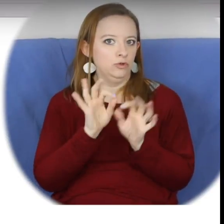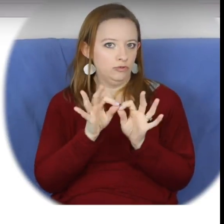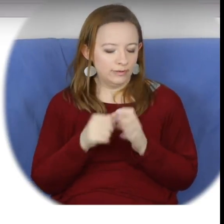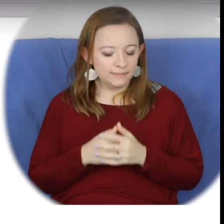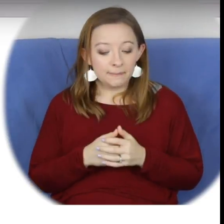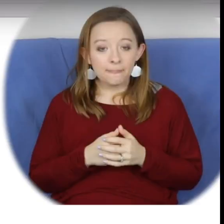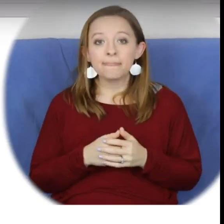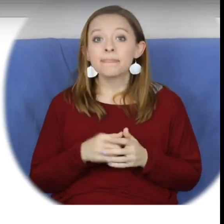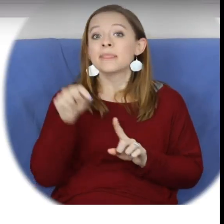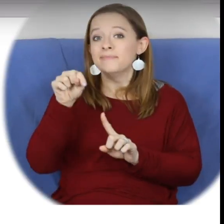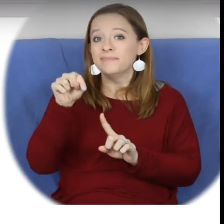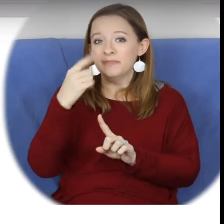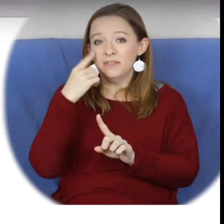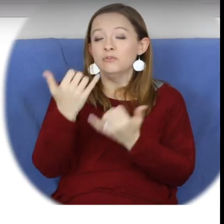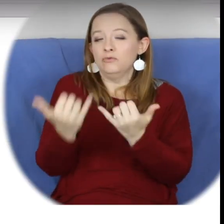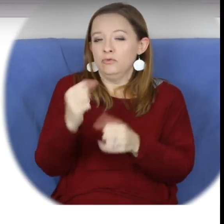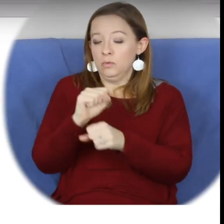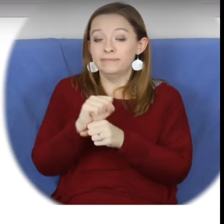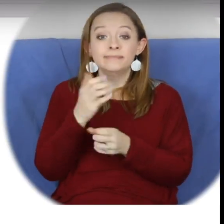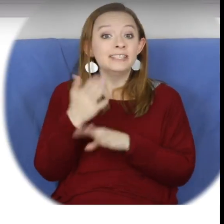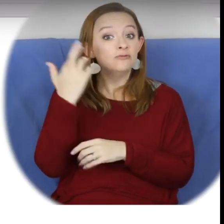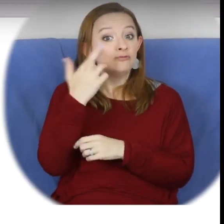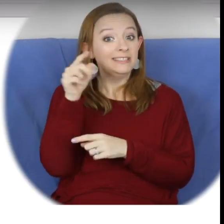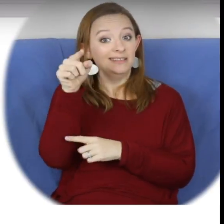if you want to see more, my interpreting work,